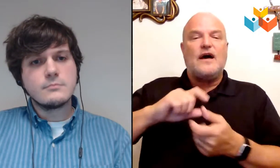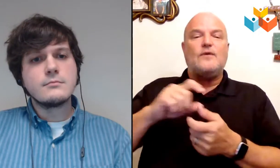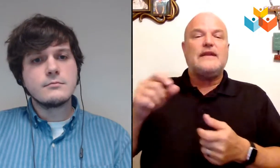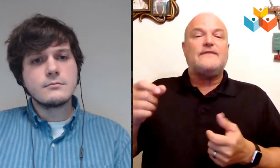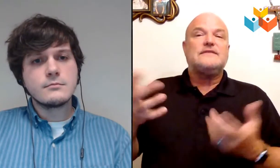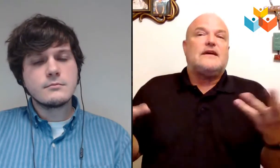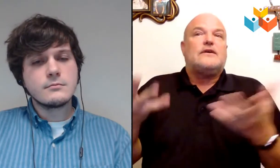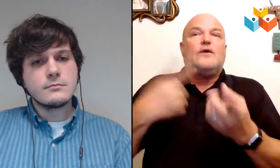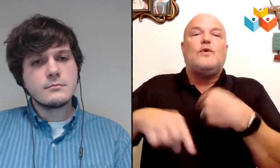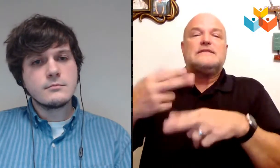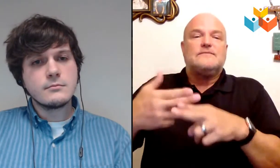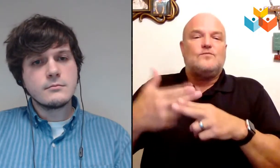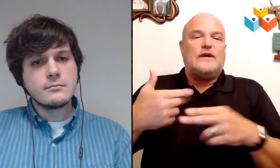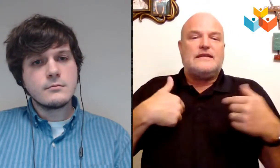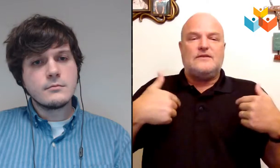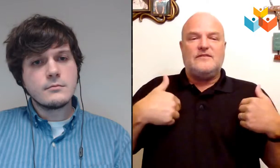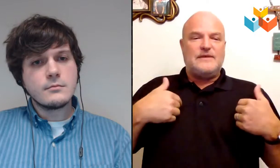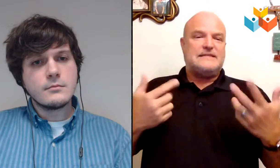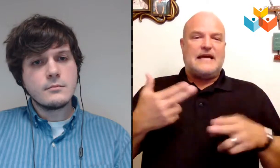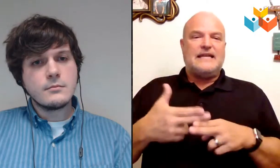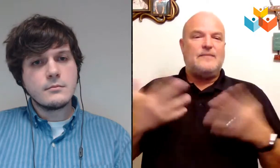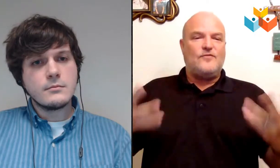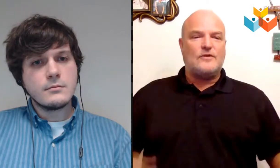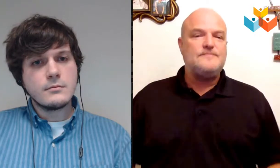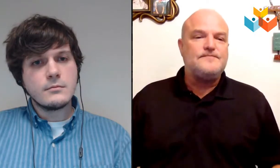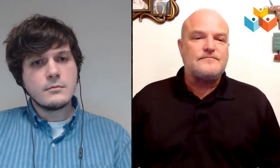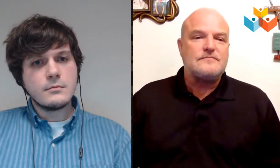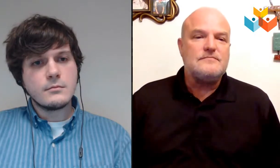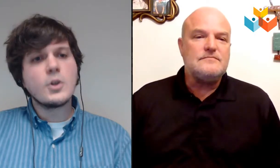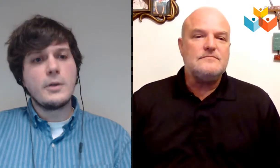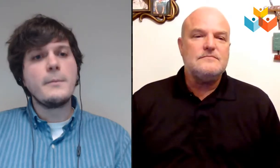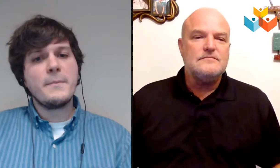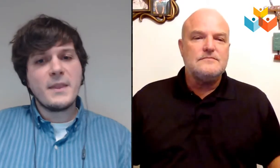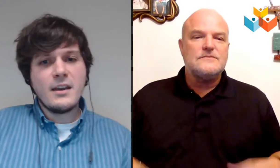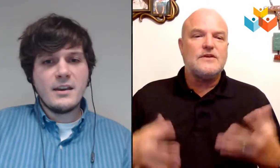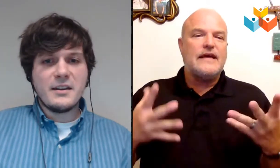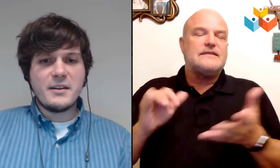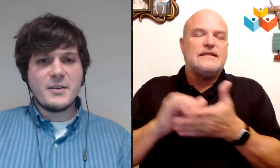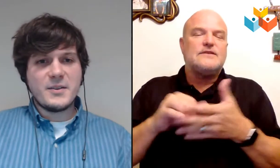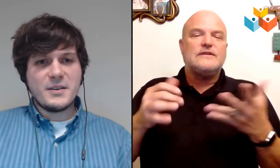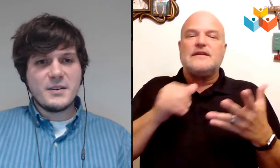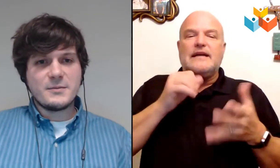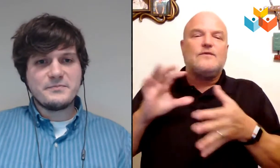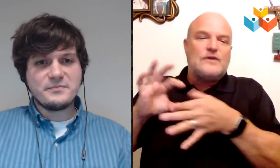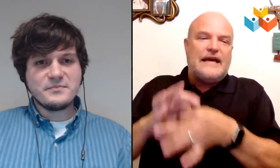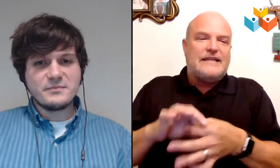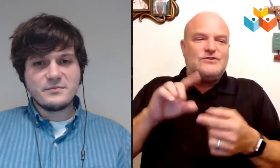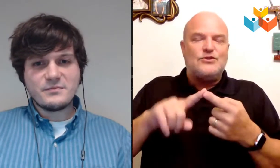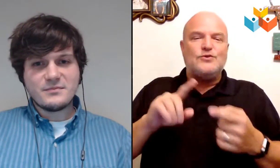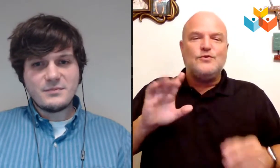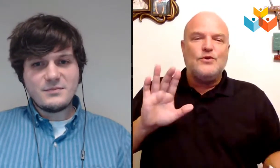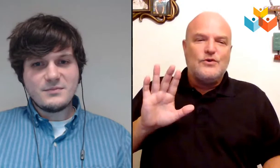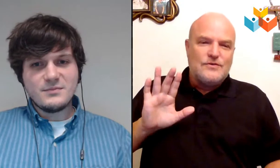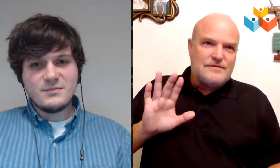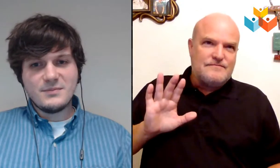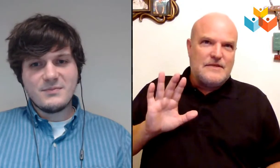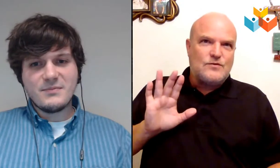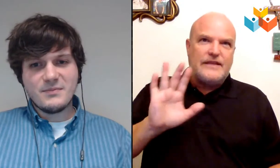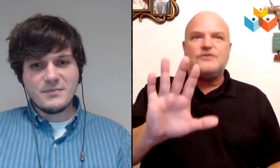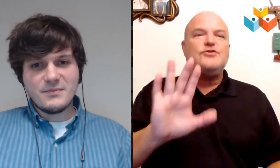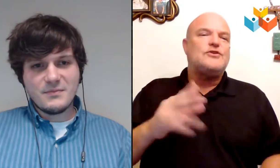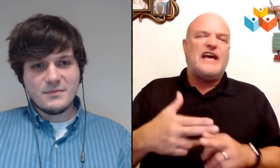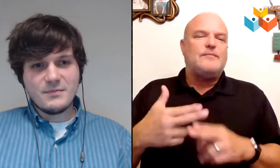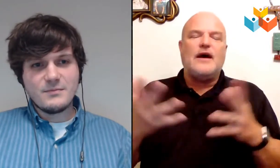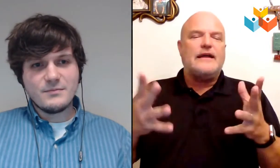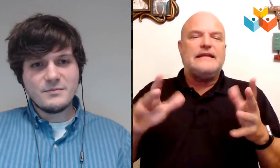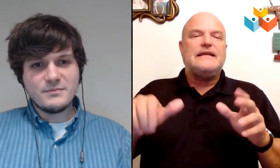area. So I would have to say, okay, what can you give me a sign name for? Okay. So it's not related to, it's